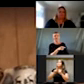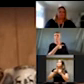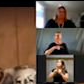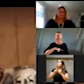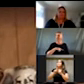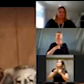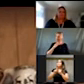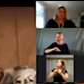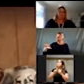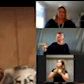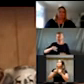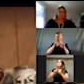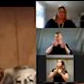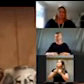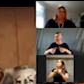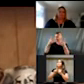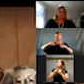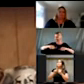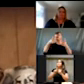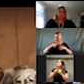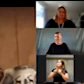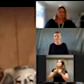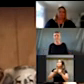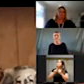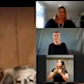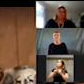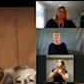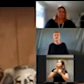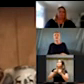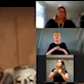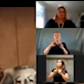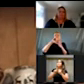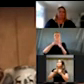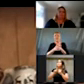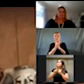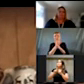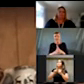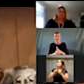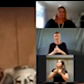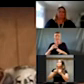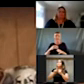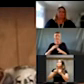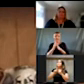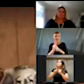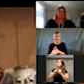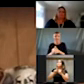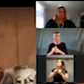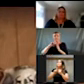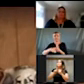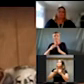account. Yes, centering disabled leadership and the leadership of Māori disabled in particular is